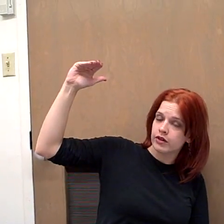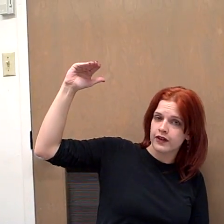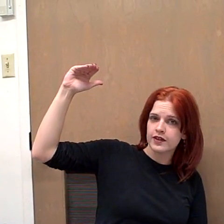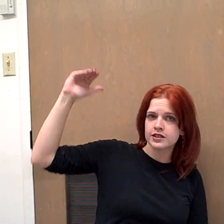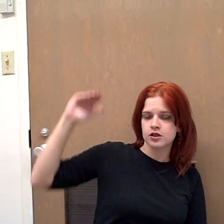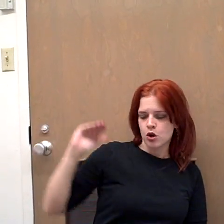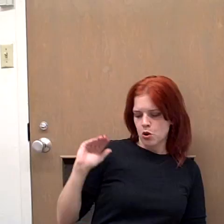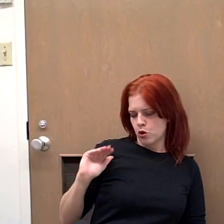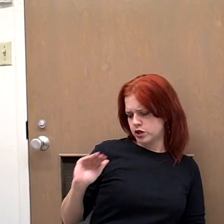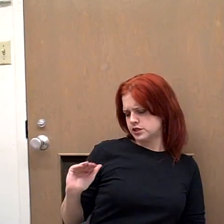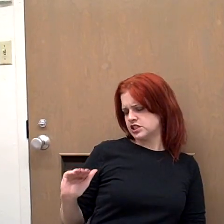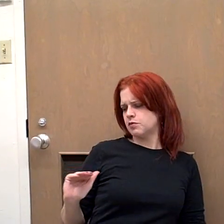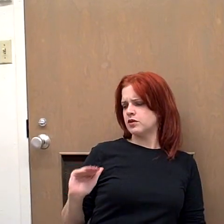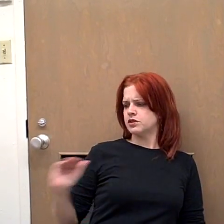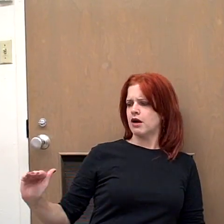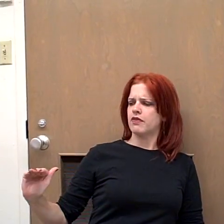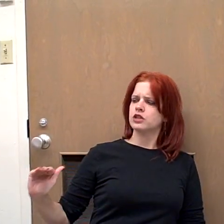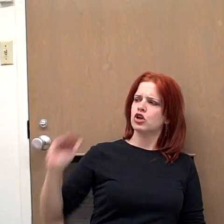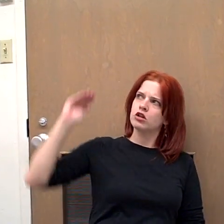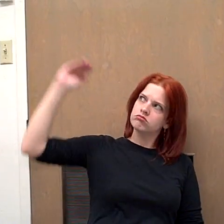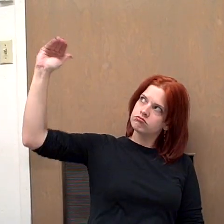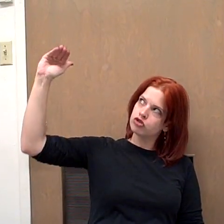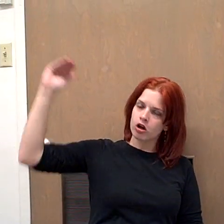like this, or you could say somebody was about that tall. Tall.